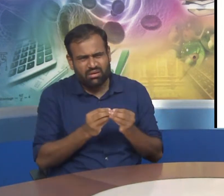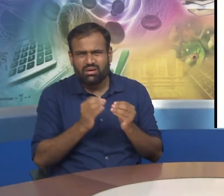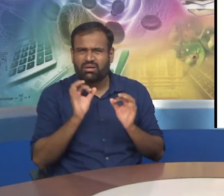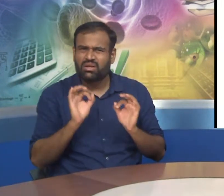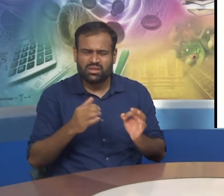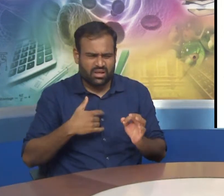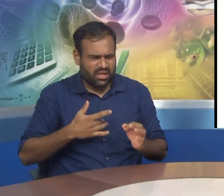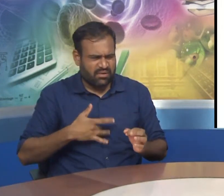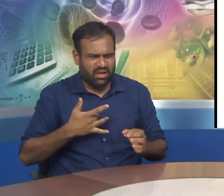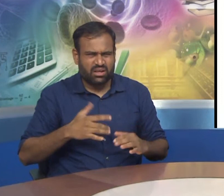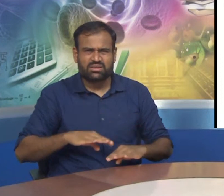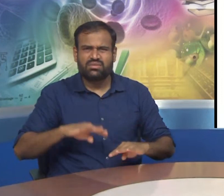appeal.